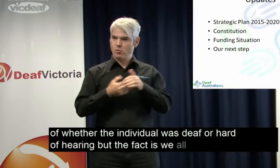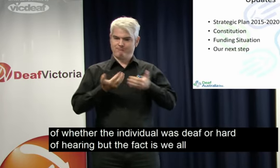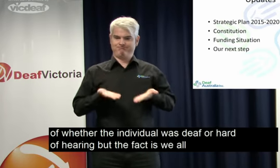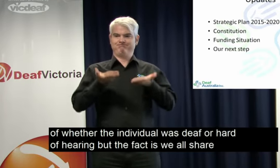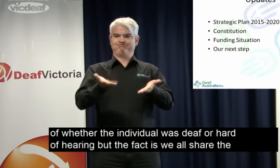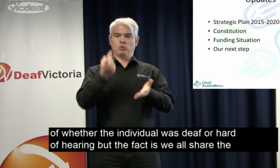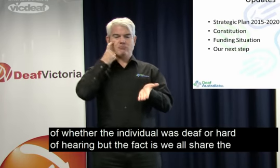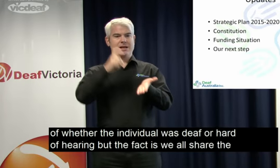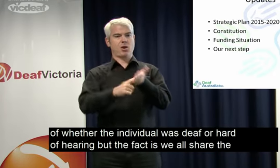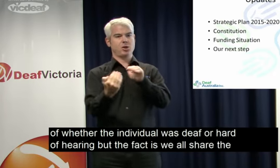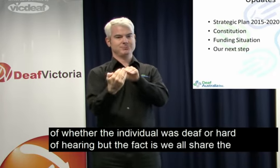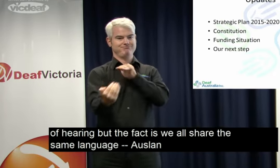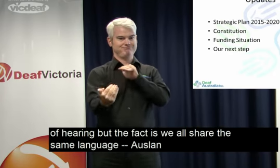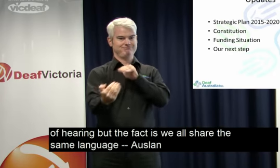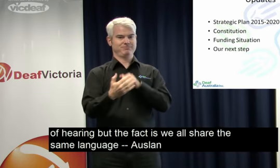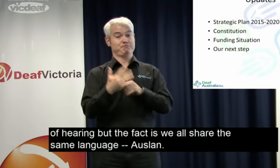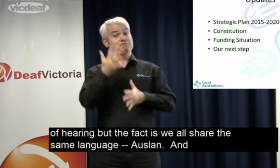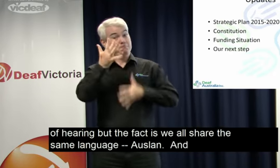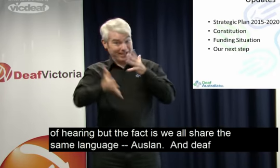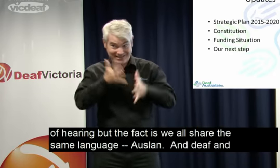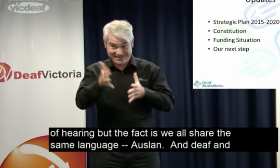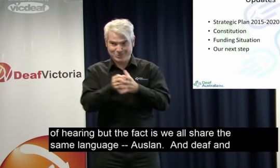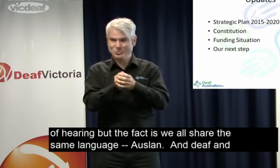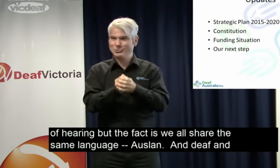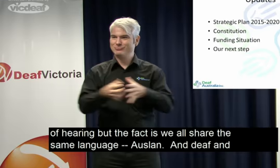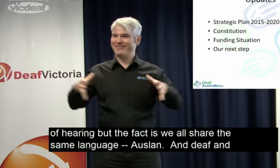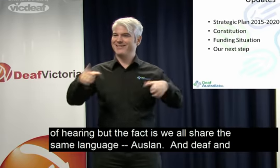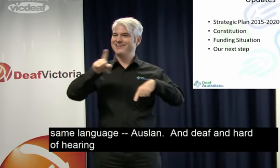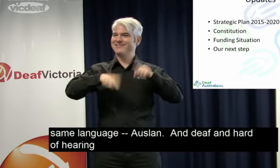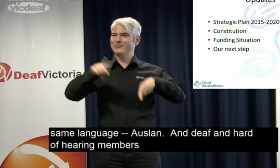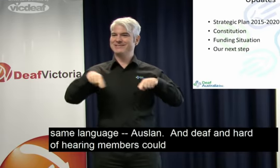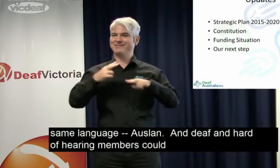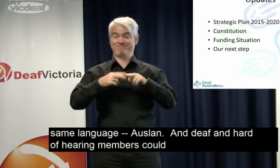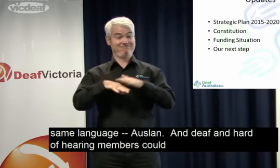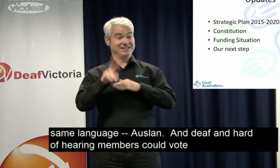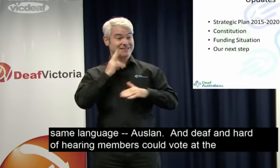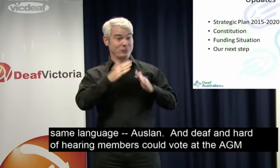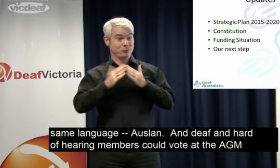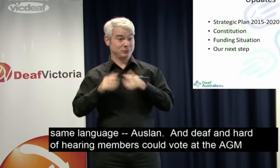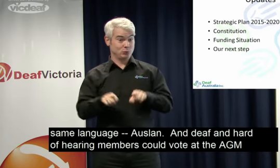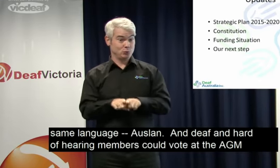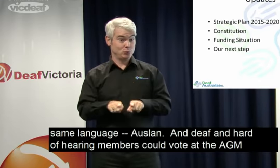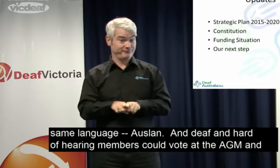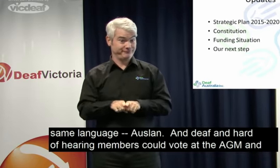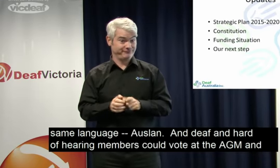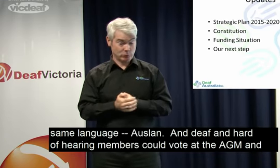could vote at the AGM and be recognised officially within our membership, and therefore we're increasing the diversity